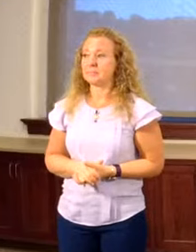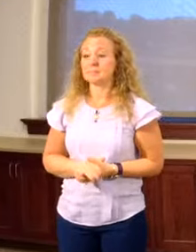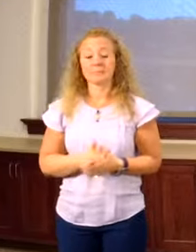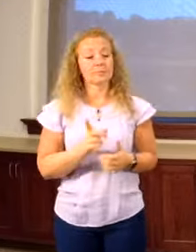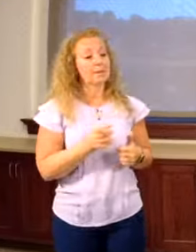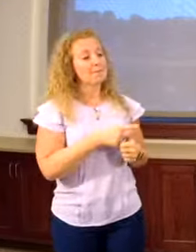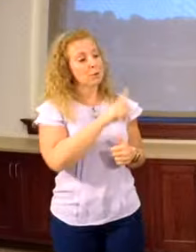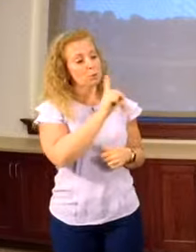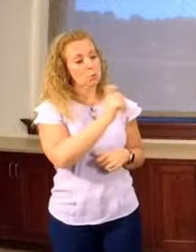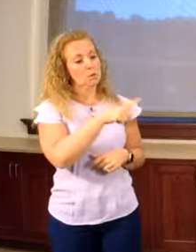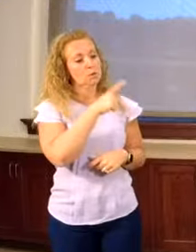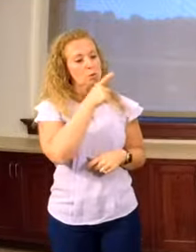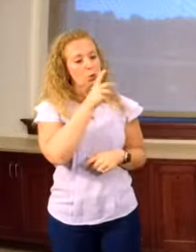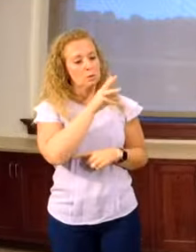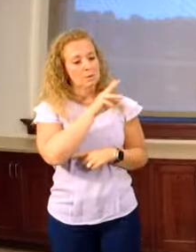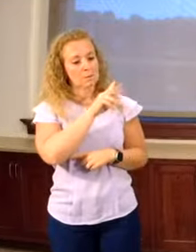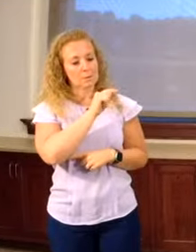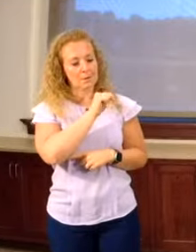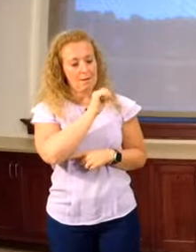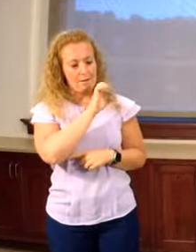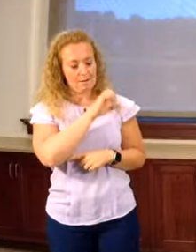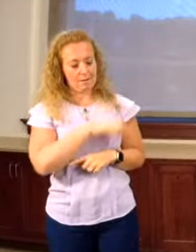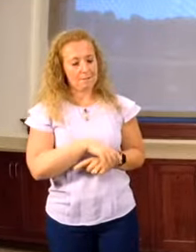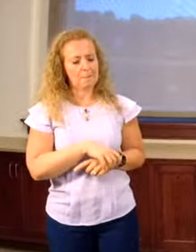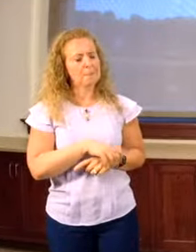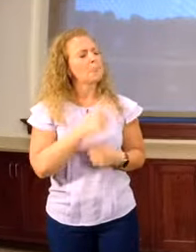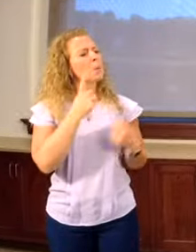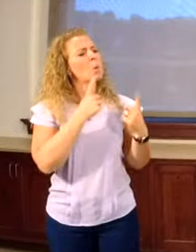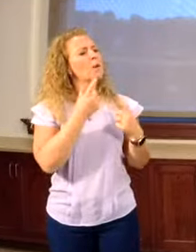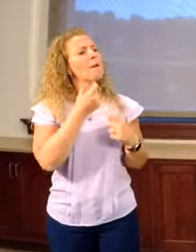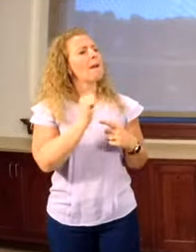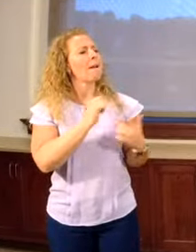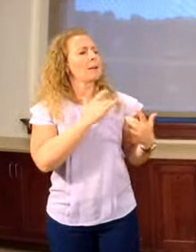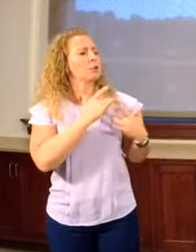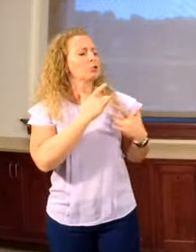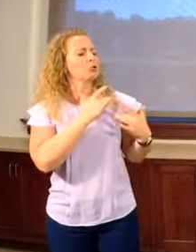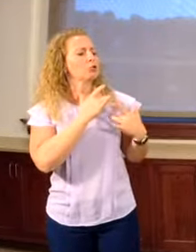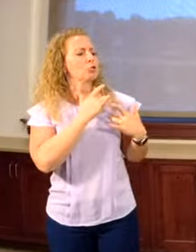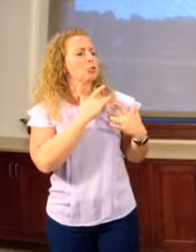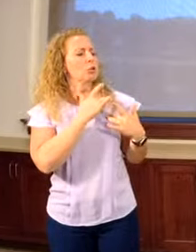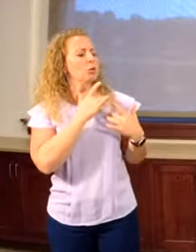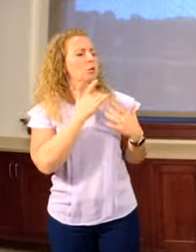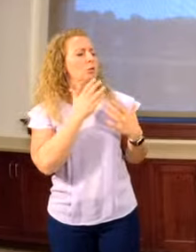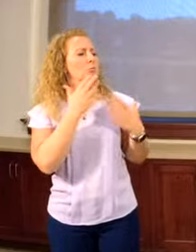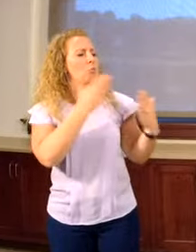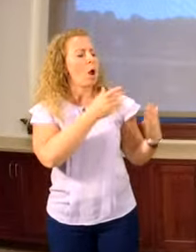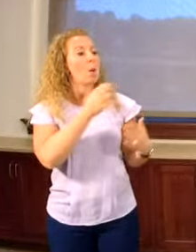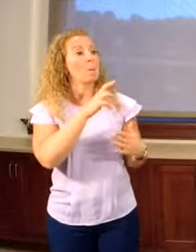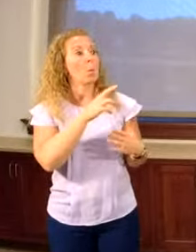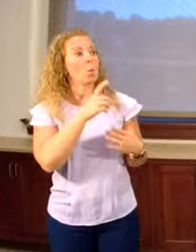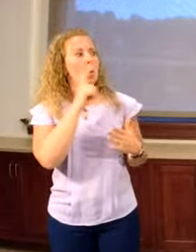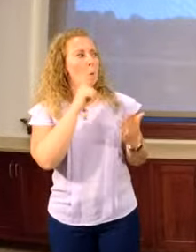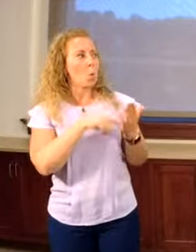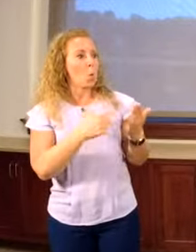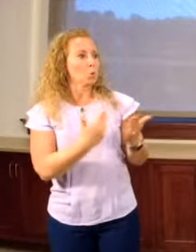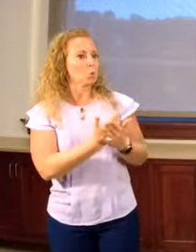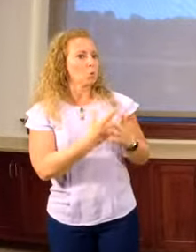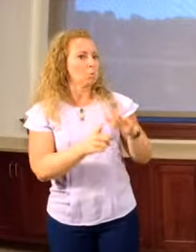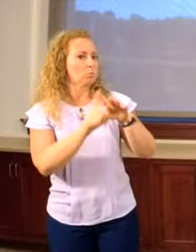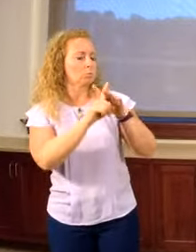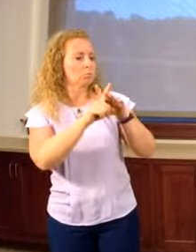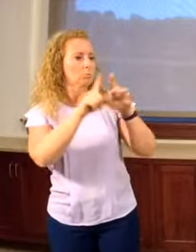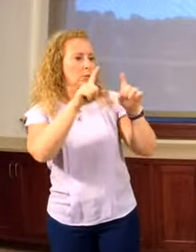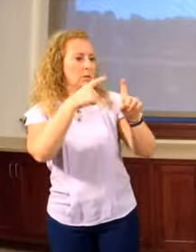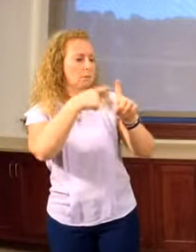Our first question is from WTAE. Has there been any concern raised or signs of new cases following Memorial Day